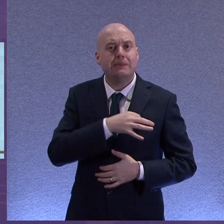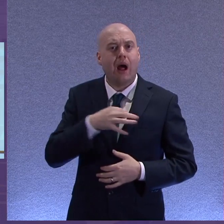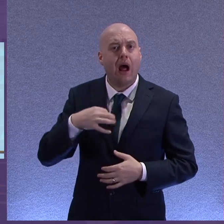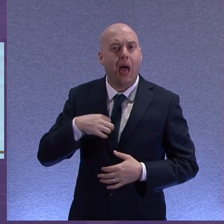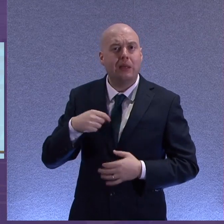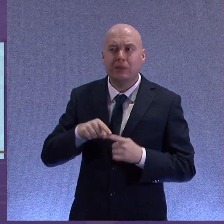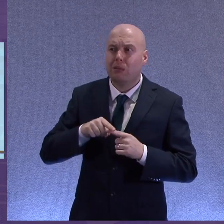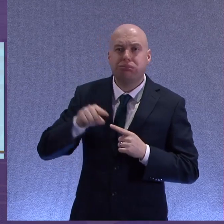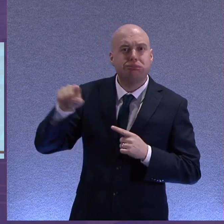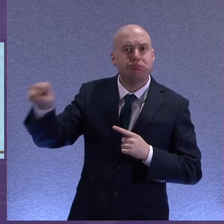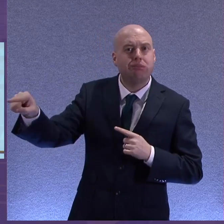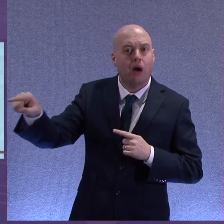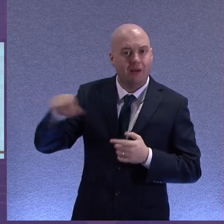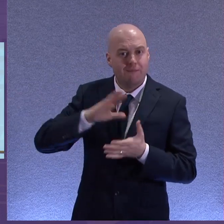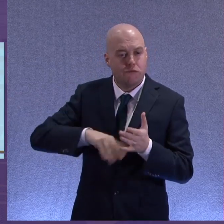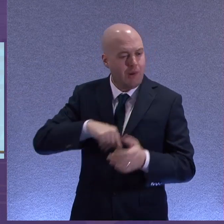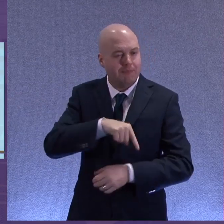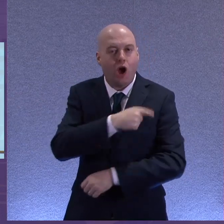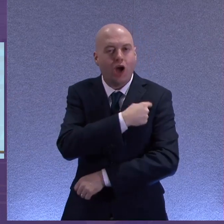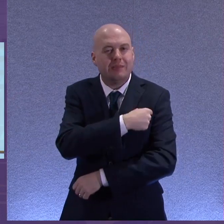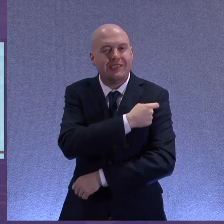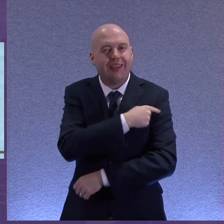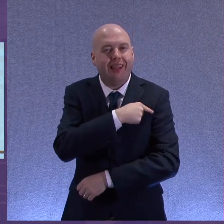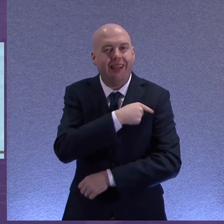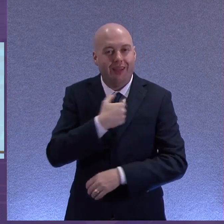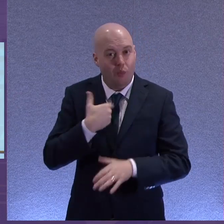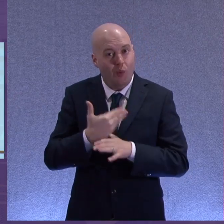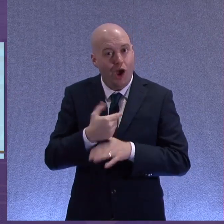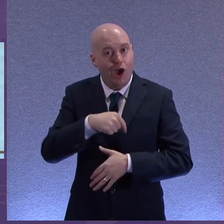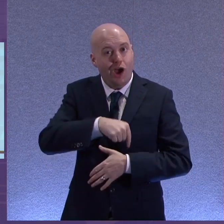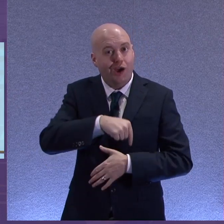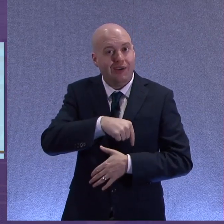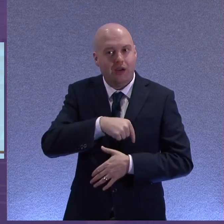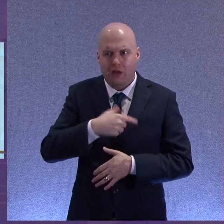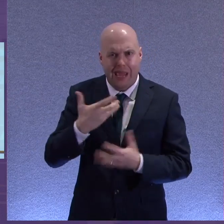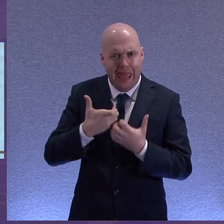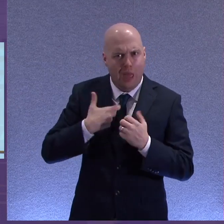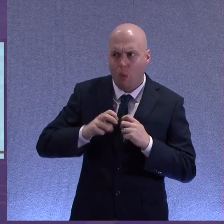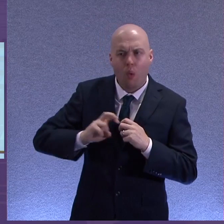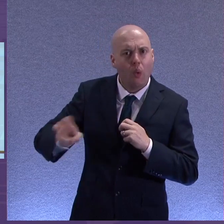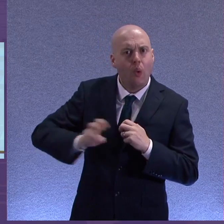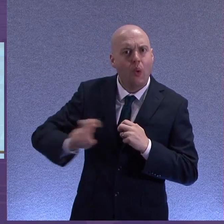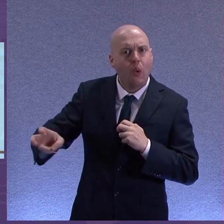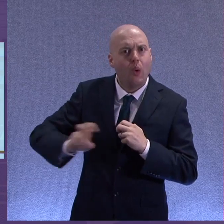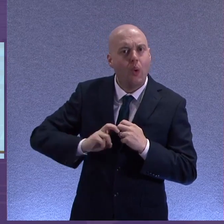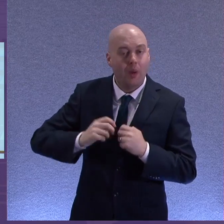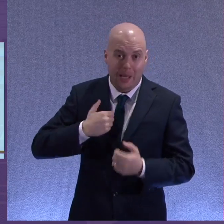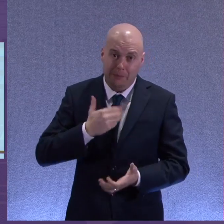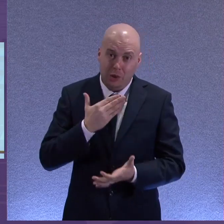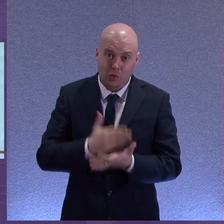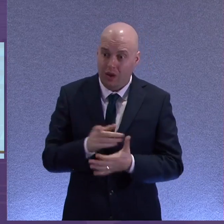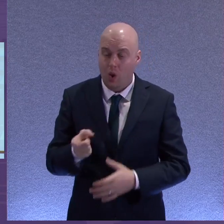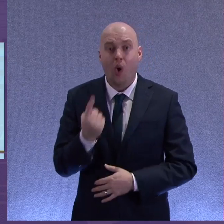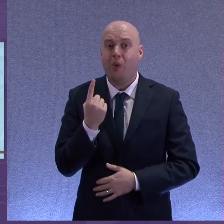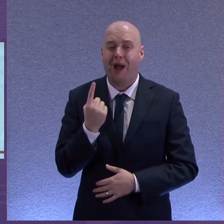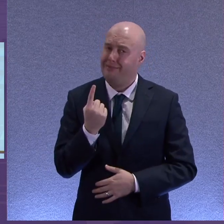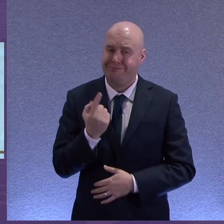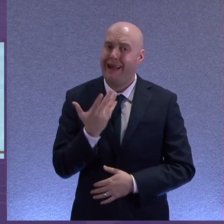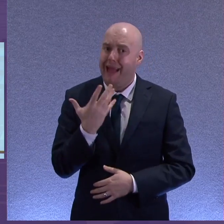not expecting necessarily an answer today, Cabinet Secretary, but he'll not be the only emergency worker in such circumstances. Is there a case for